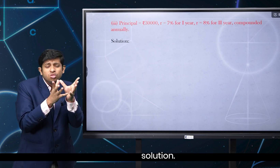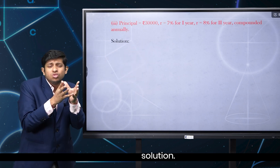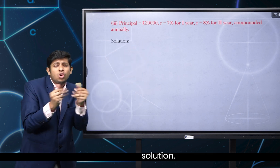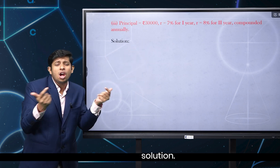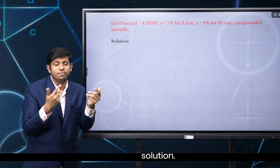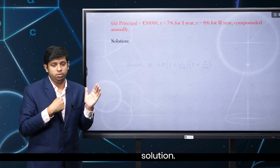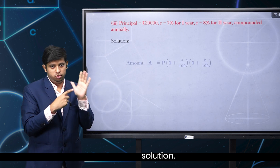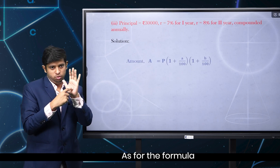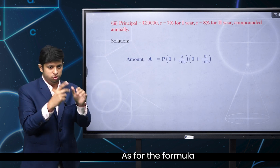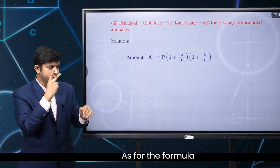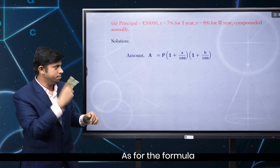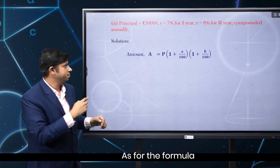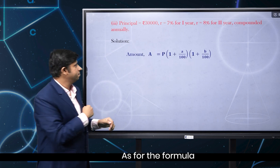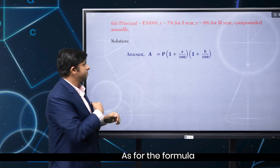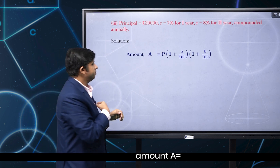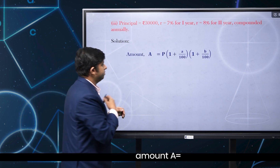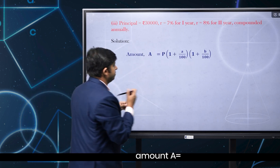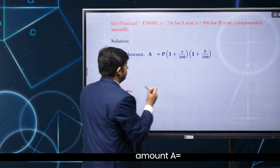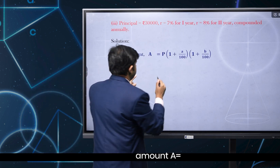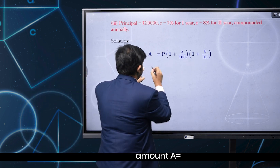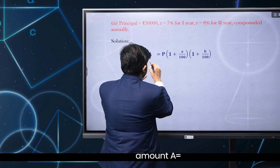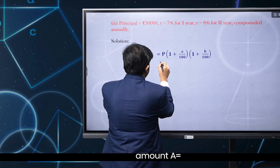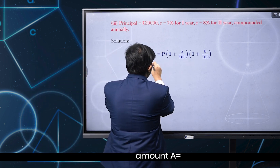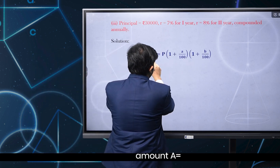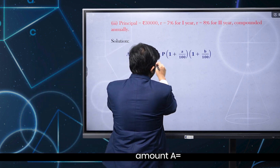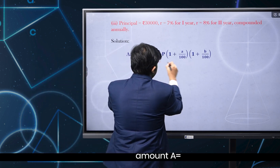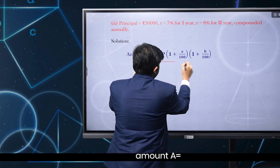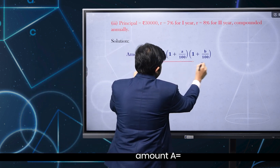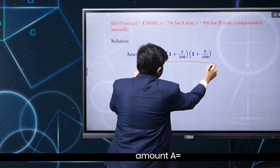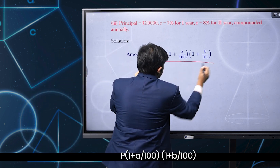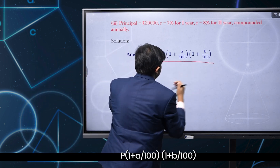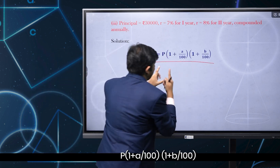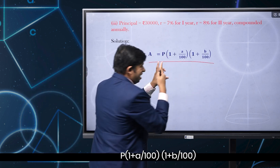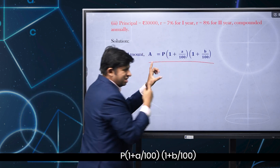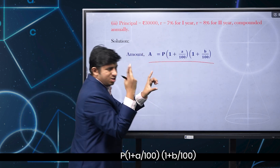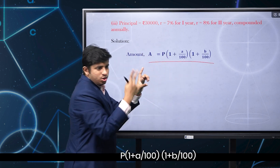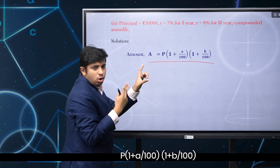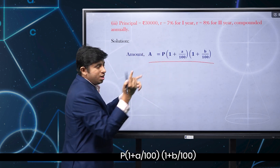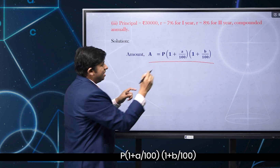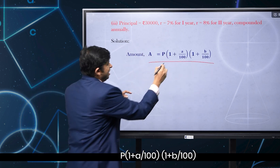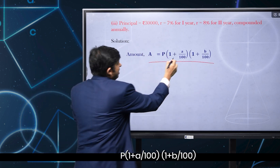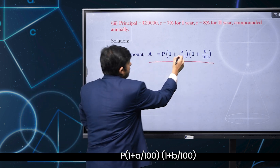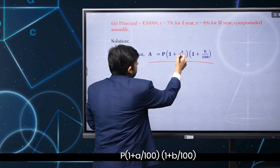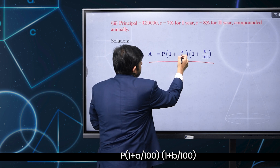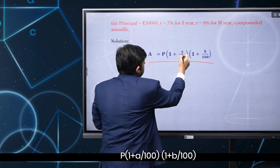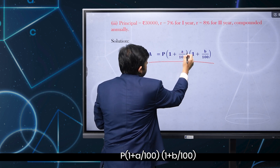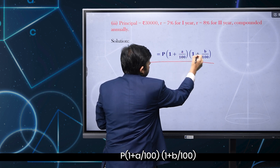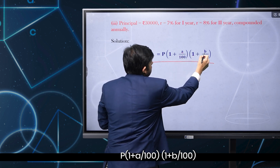Solution. As per the formula, amount A is equals to P of 1 plus A by 100, into 1 plus b by